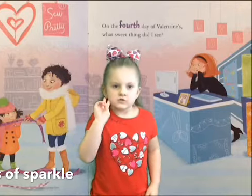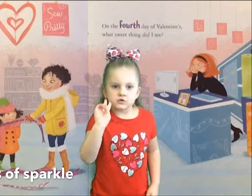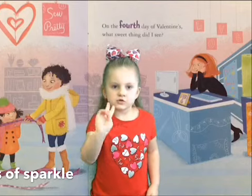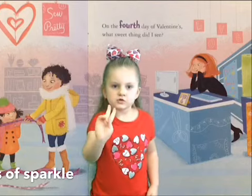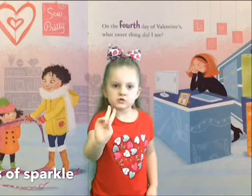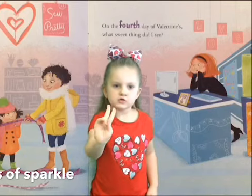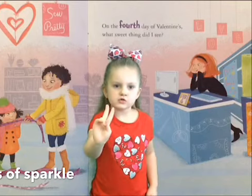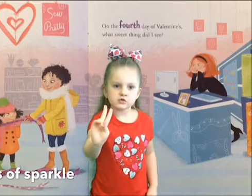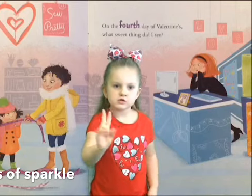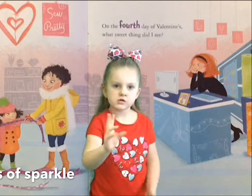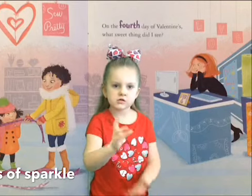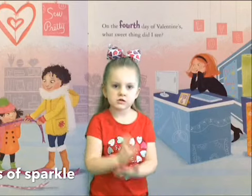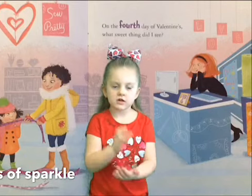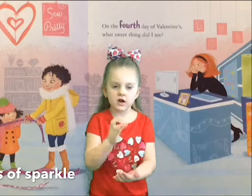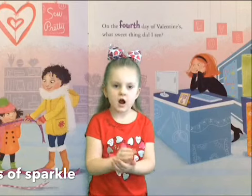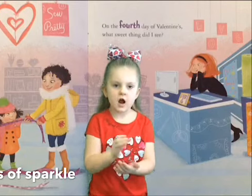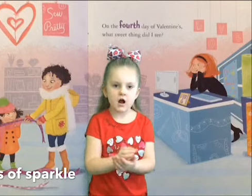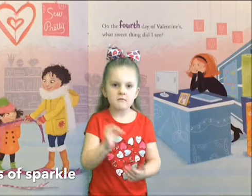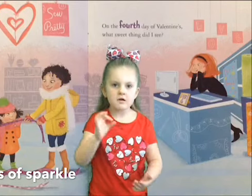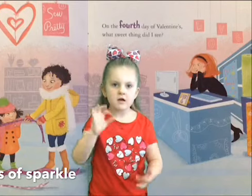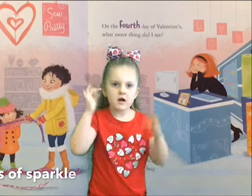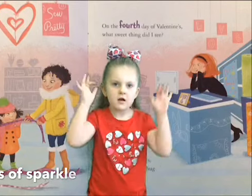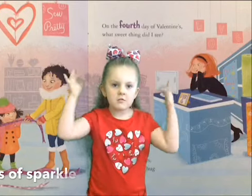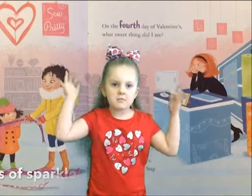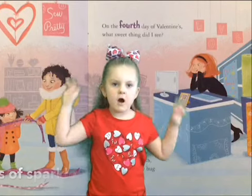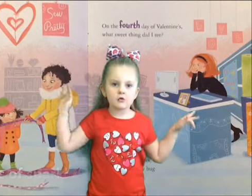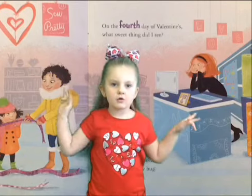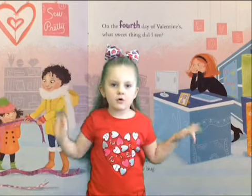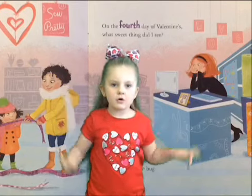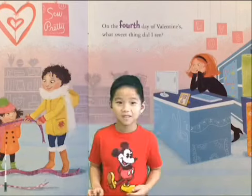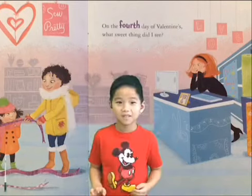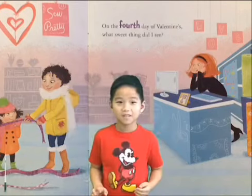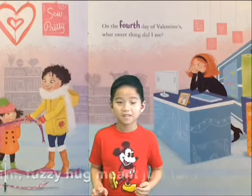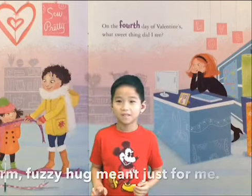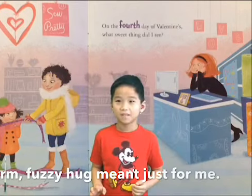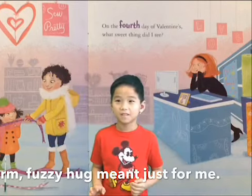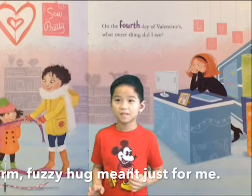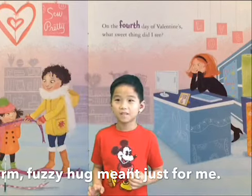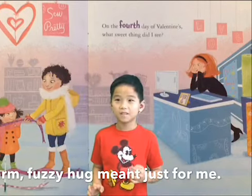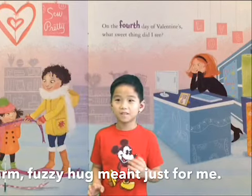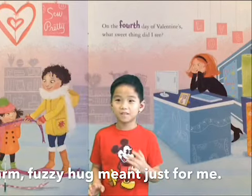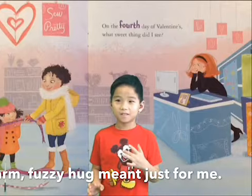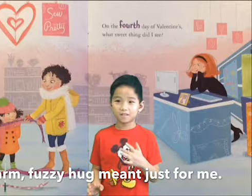and a warm fuzzy head.